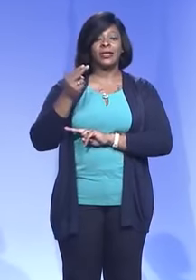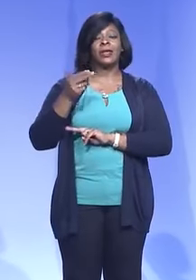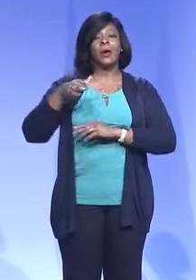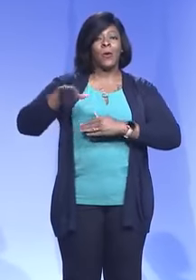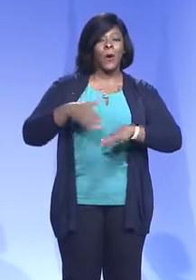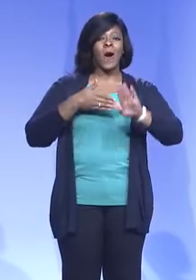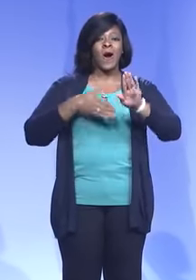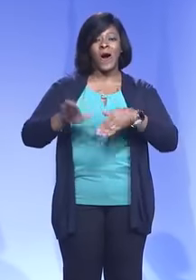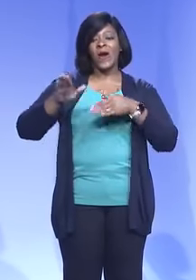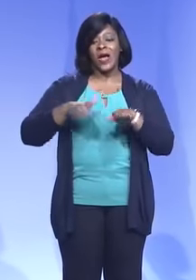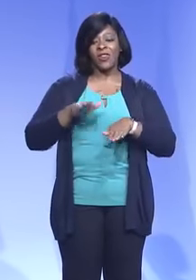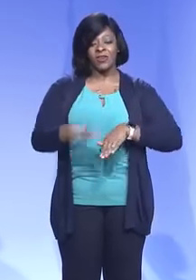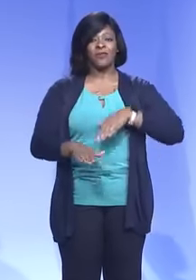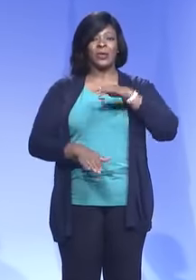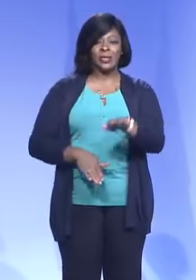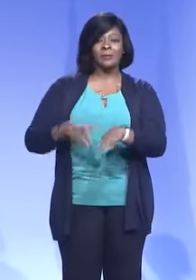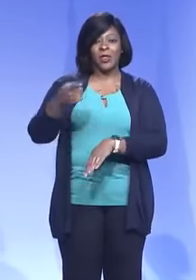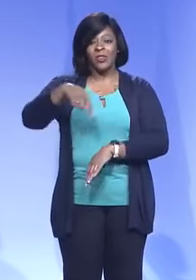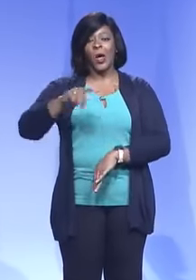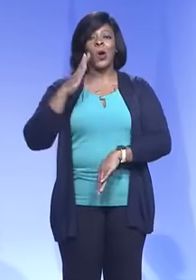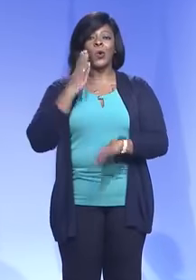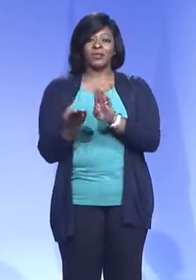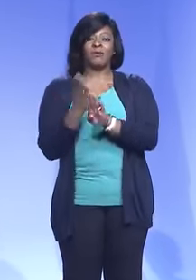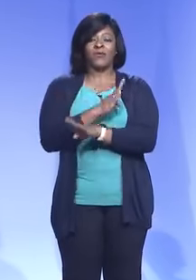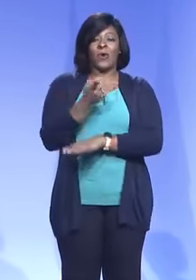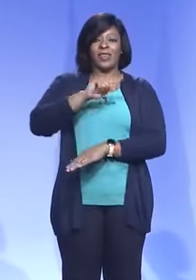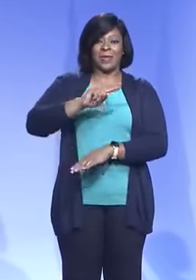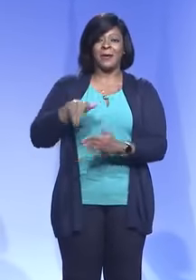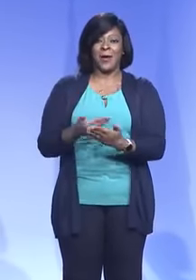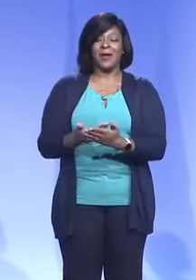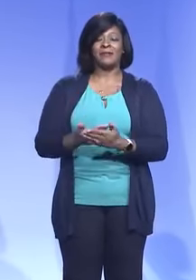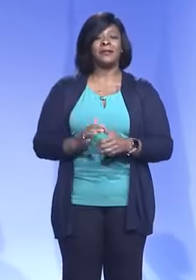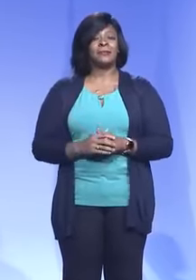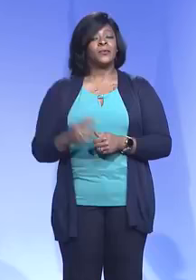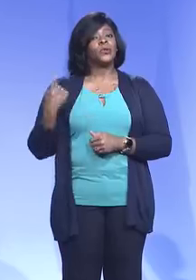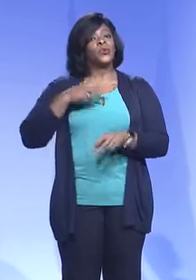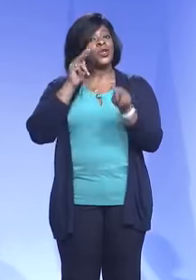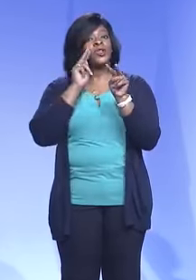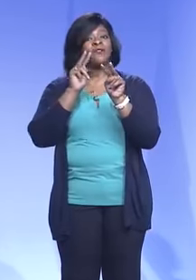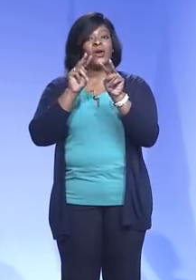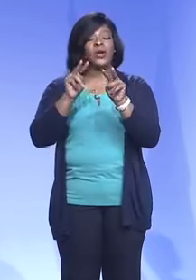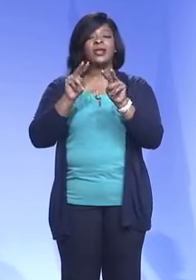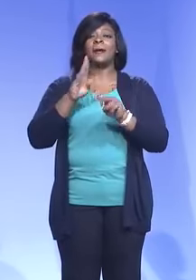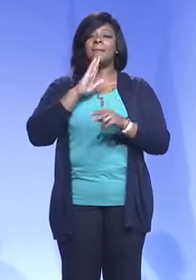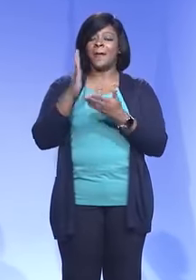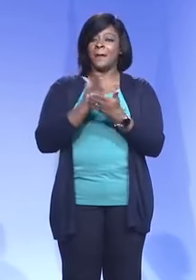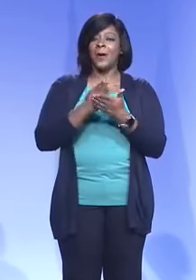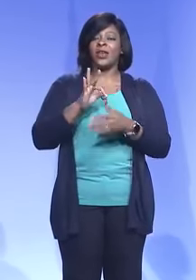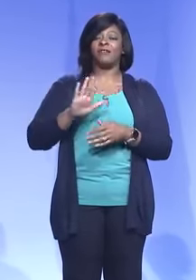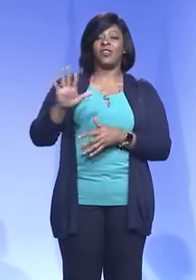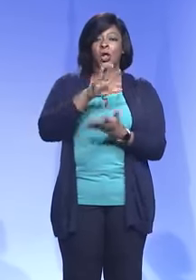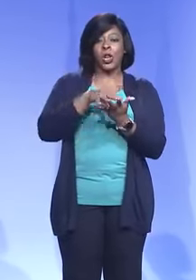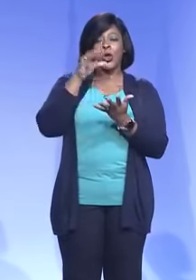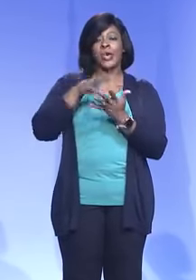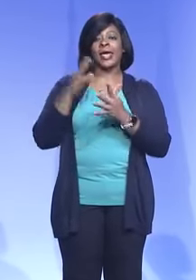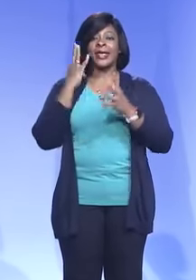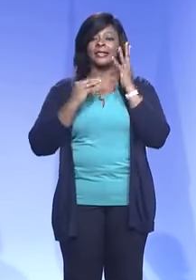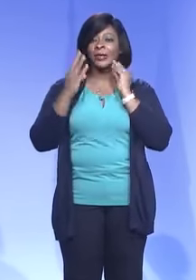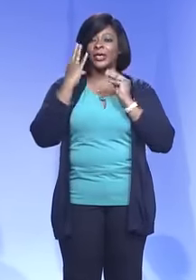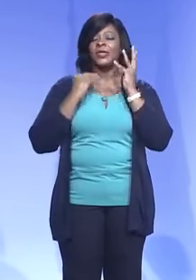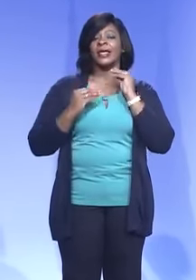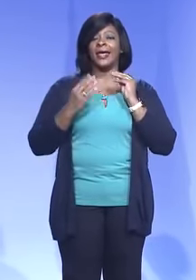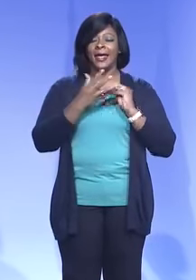in the footsteps of those who came before them. We look forward to being a part of their learning